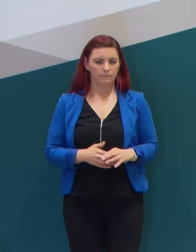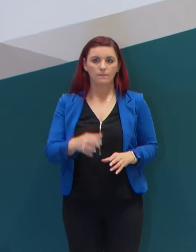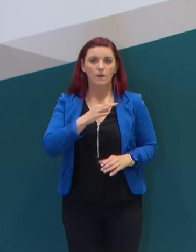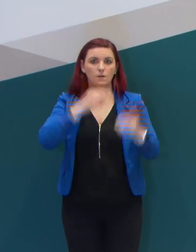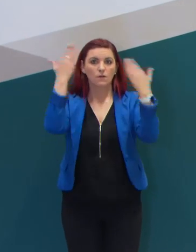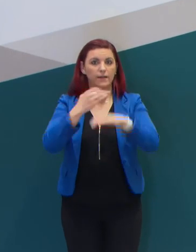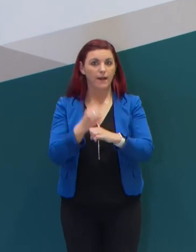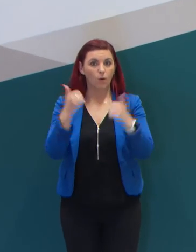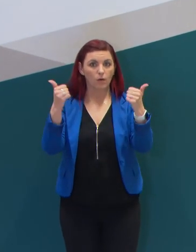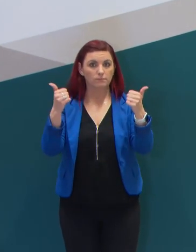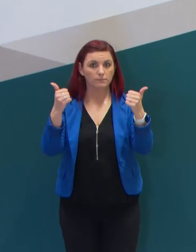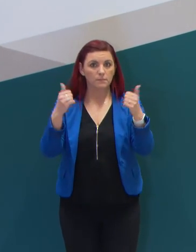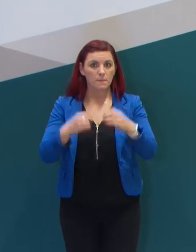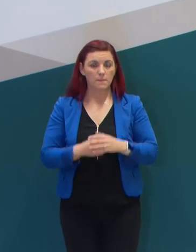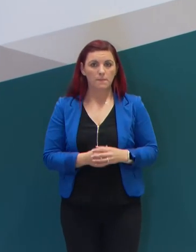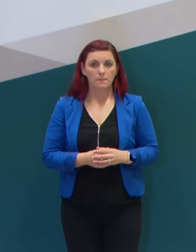ladies and gentlemen.